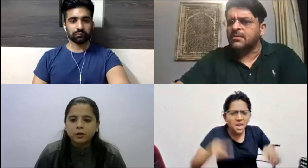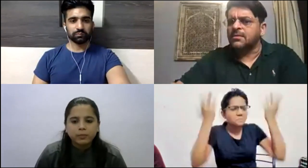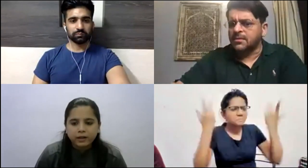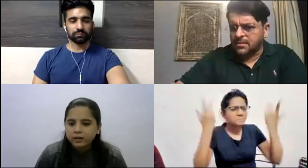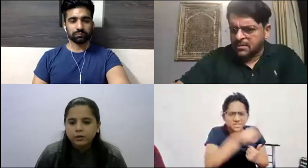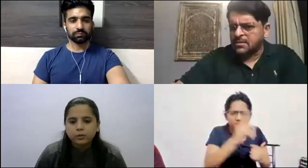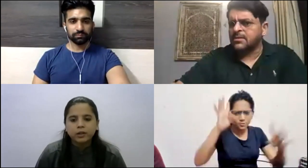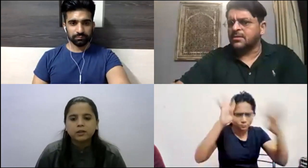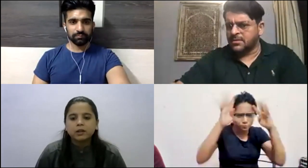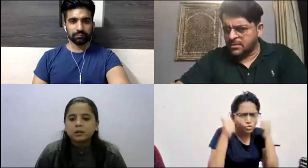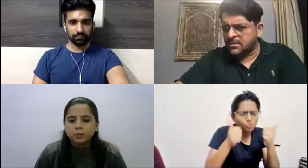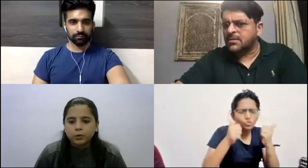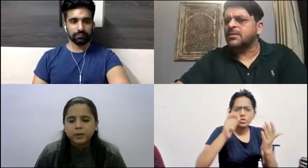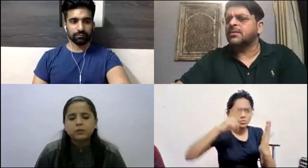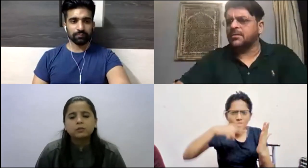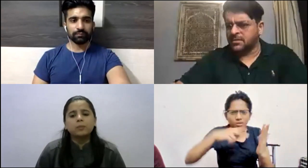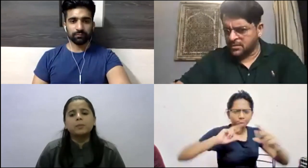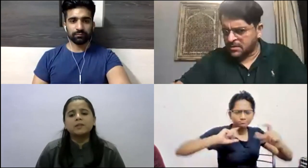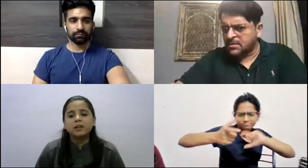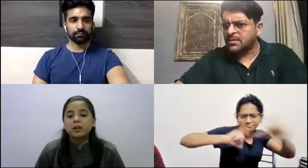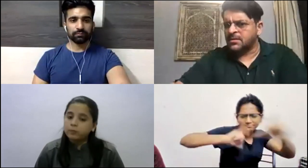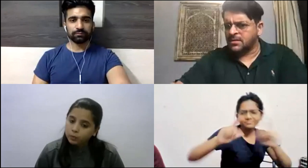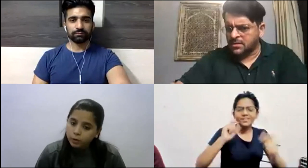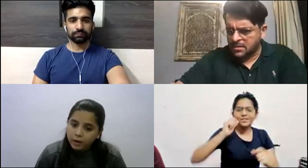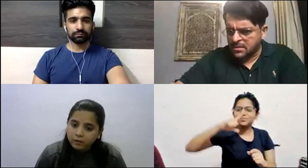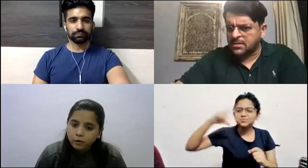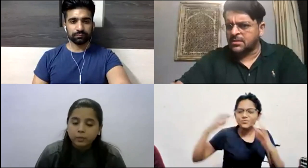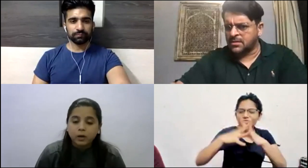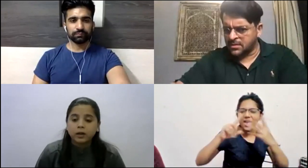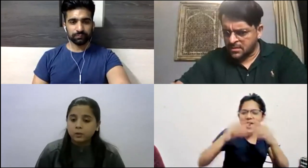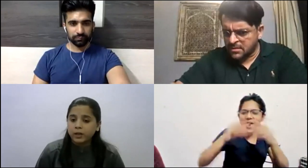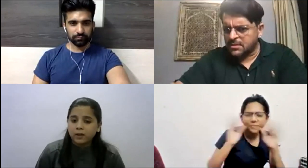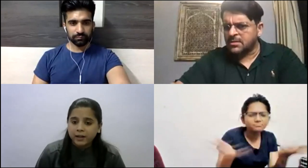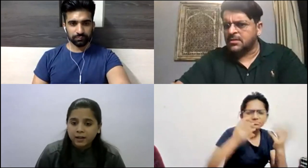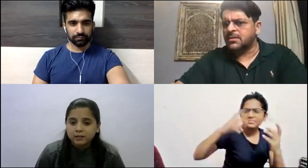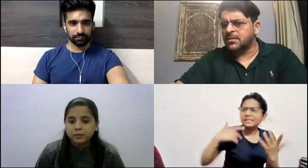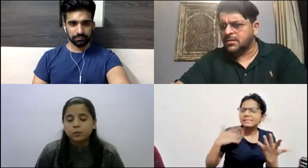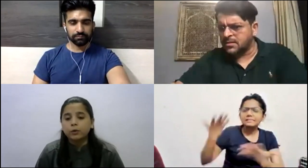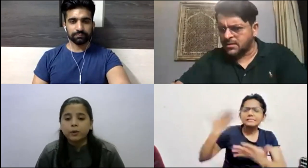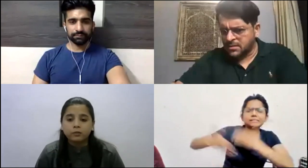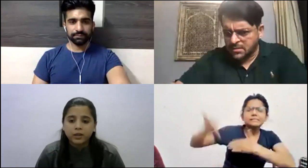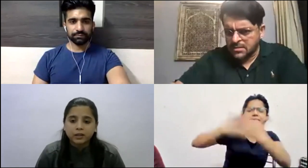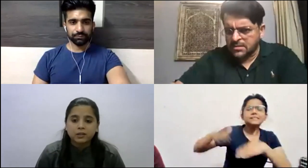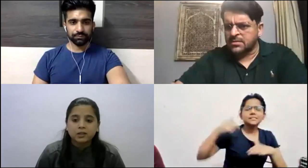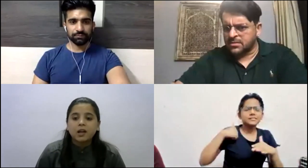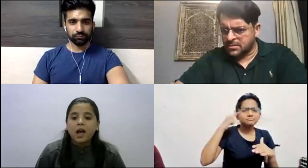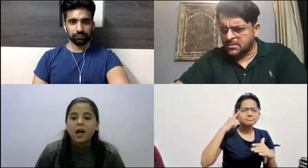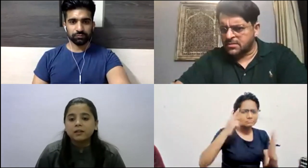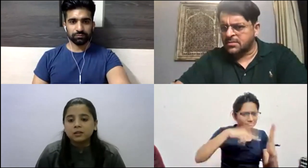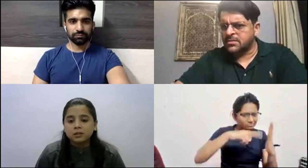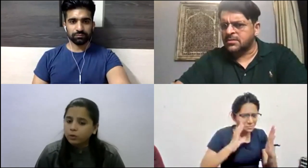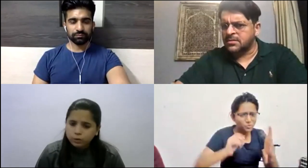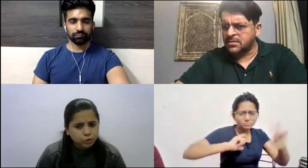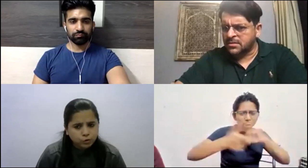it's not mandatory to read the books, but some people say if you want to have innovative ideas, if you want to be confident,